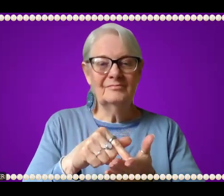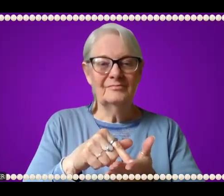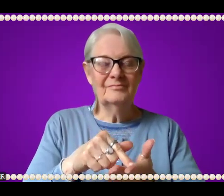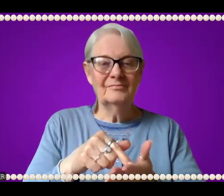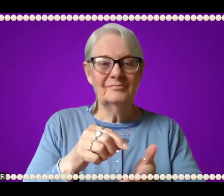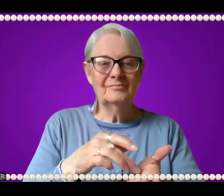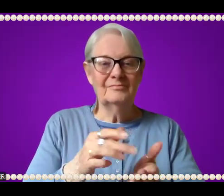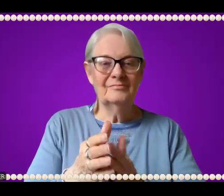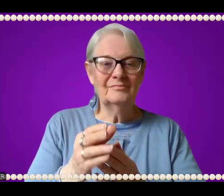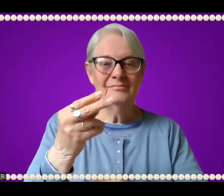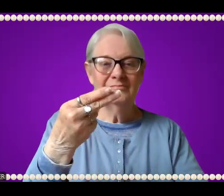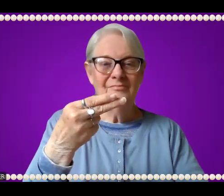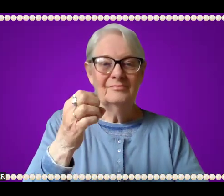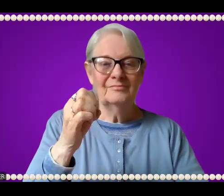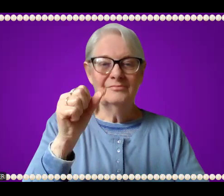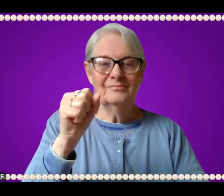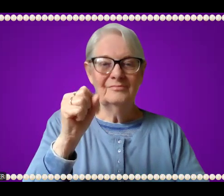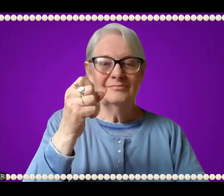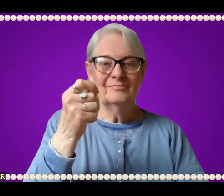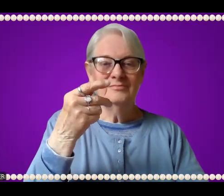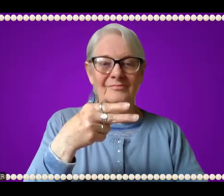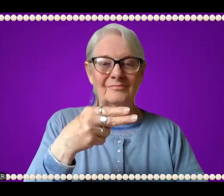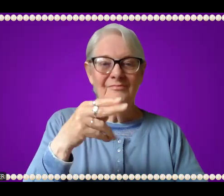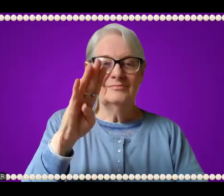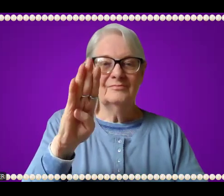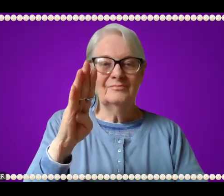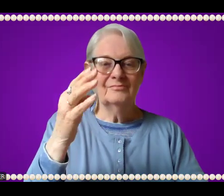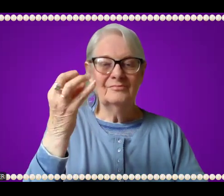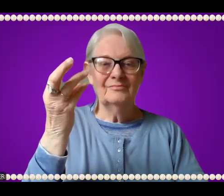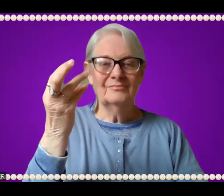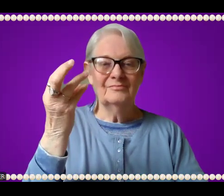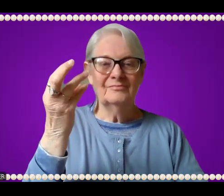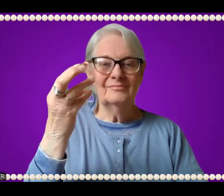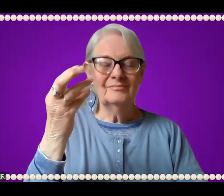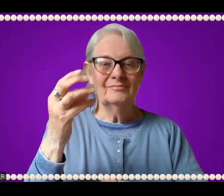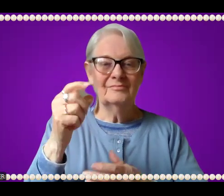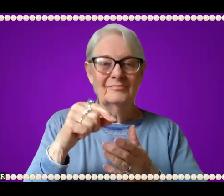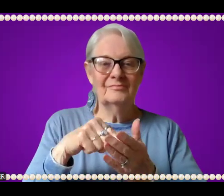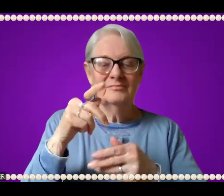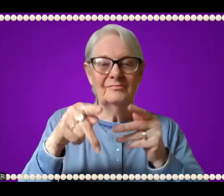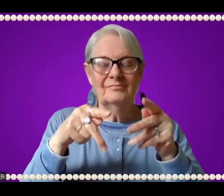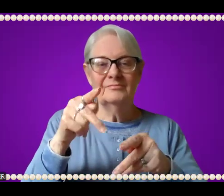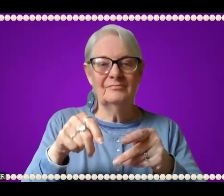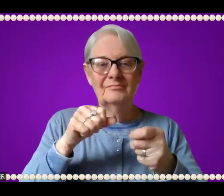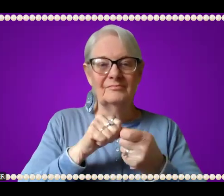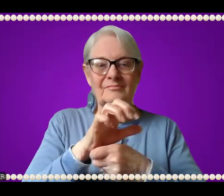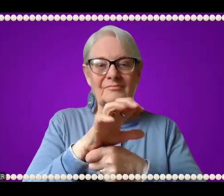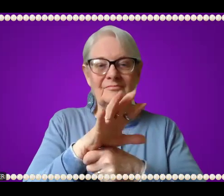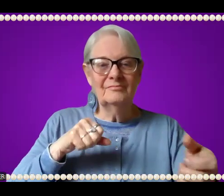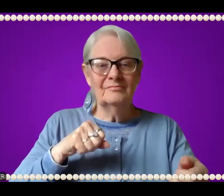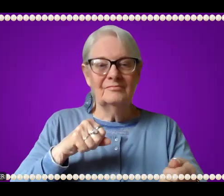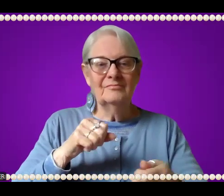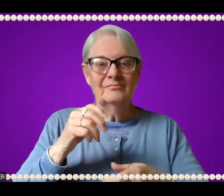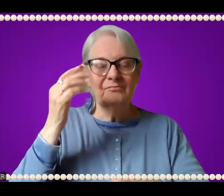me, Hosea 4:6, and that says, "My people are destroyed for lack of